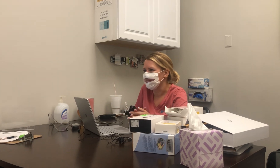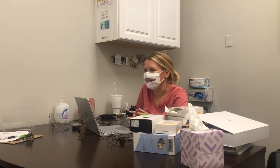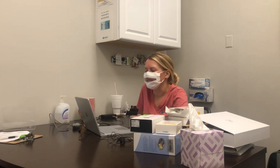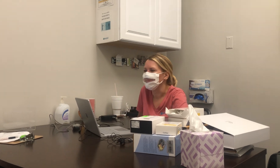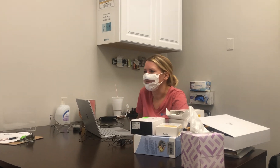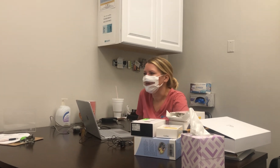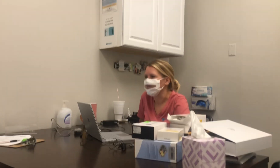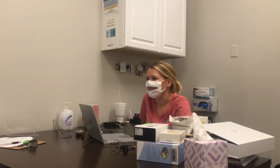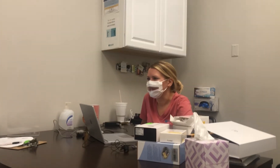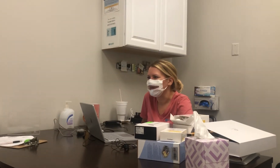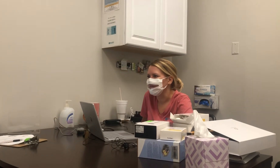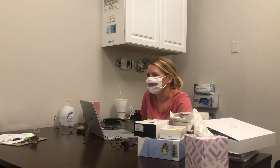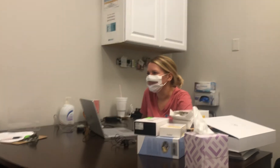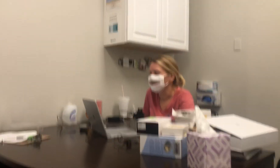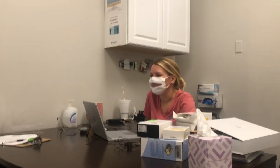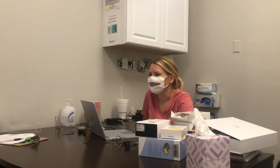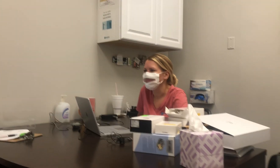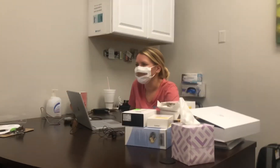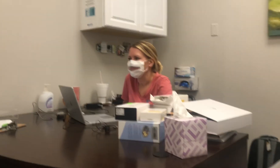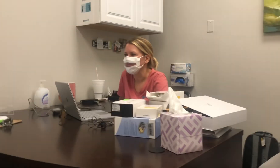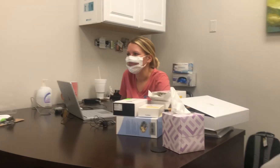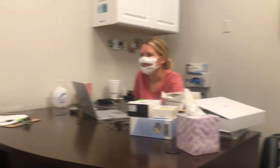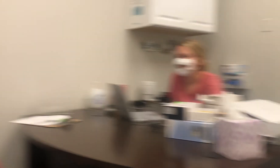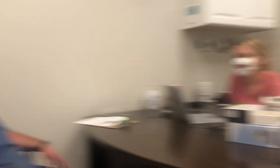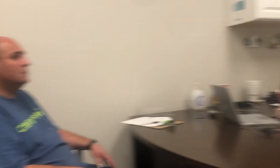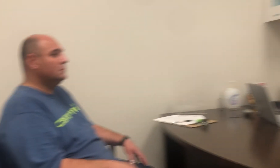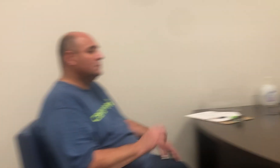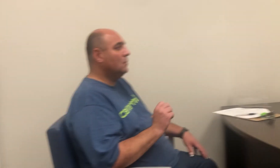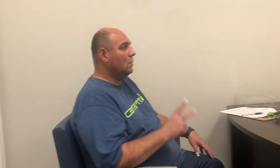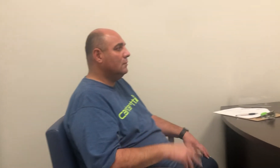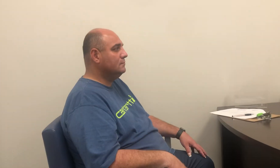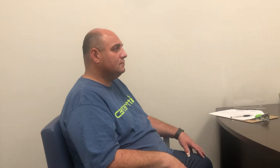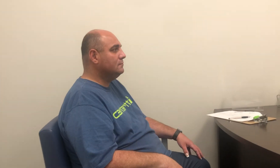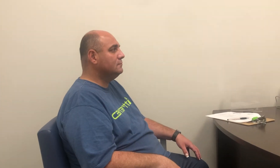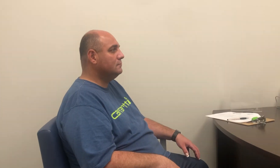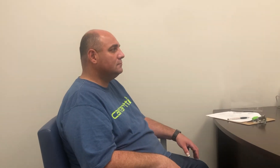the moment, and we'll go from there. Okay. Okay.